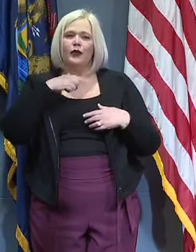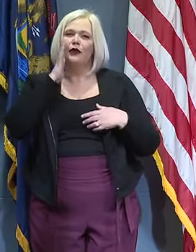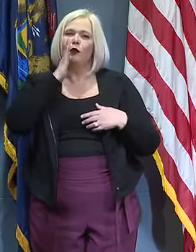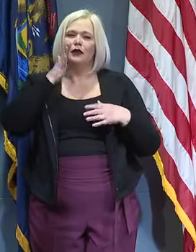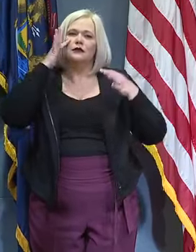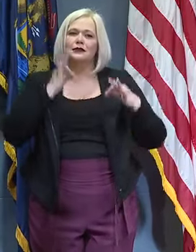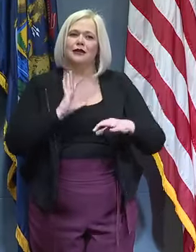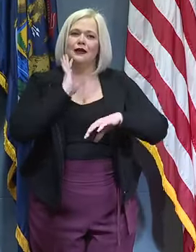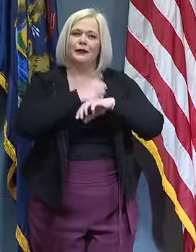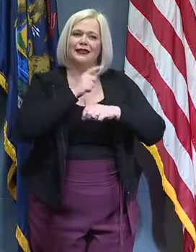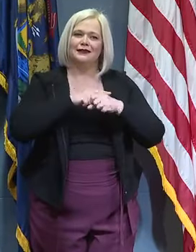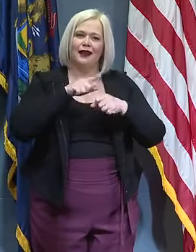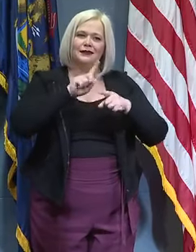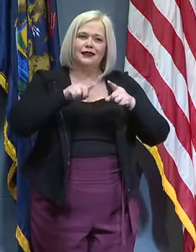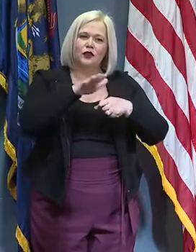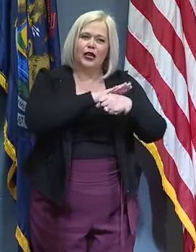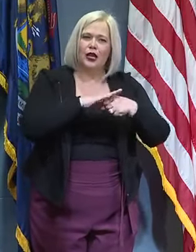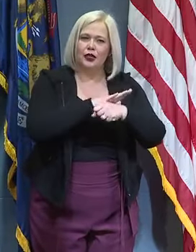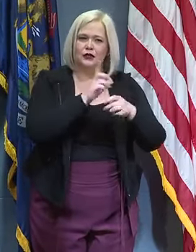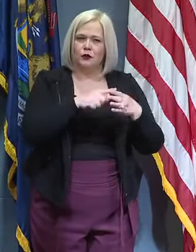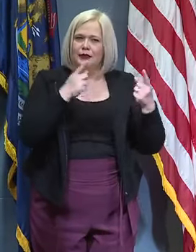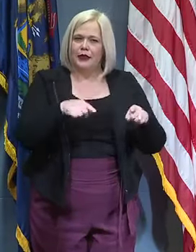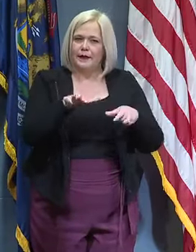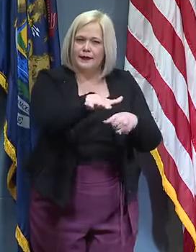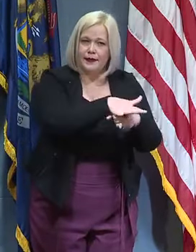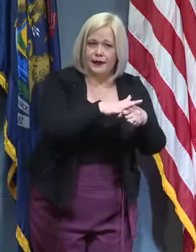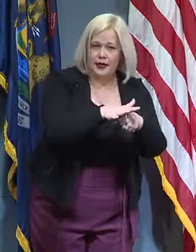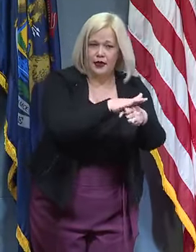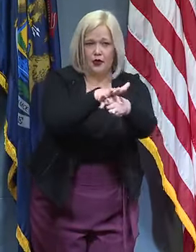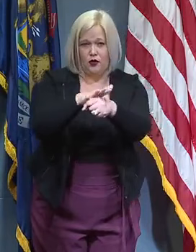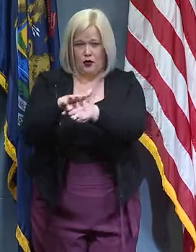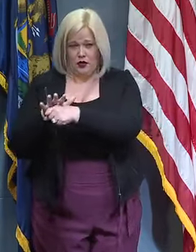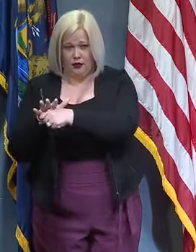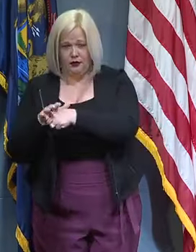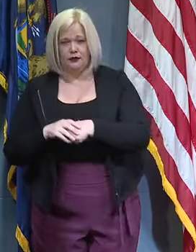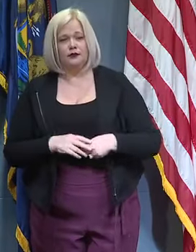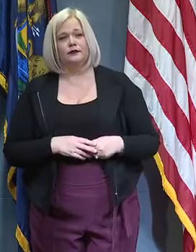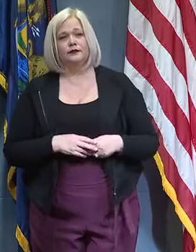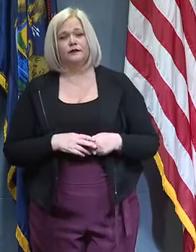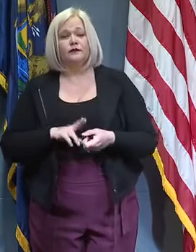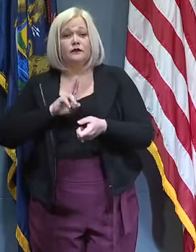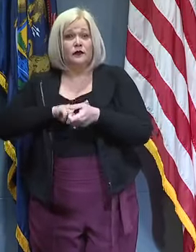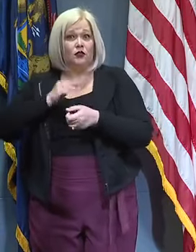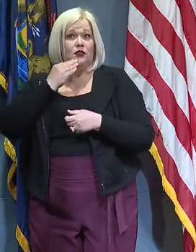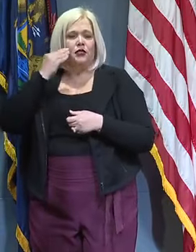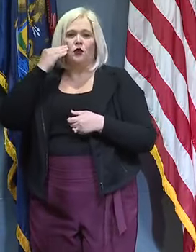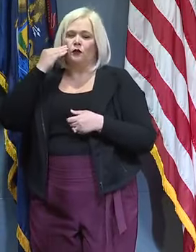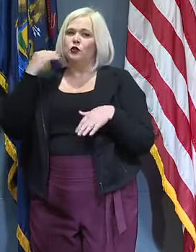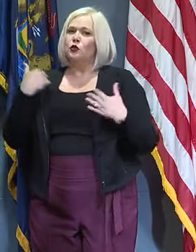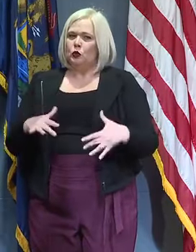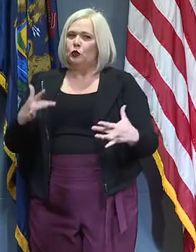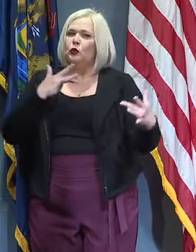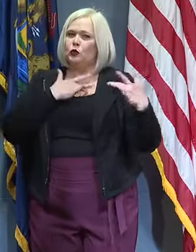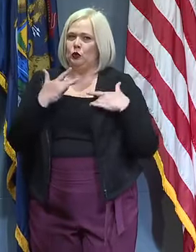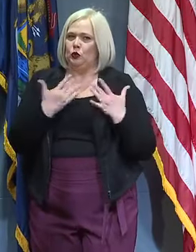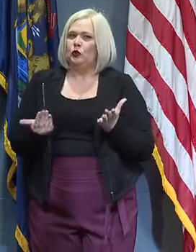possible. Nursing homes also remain a concern for us. Michigan last week began